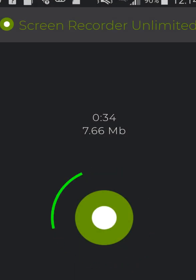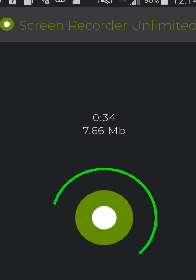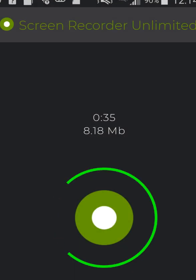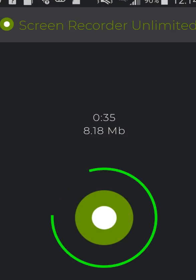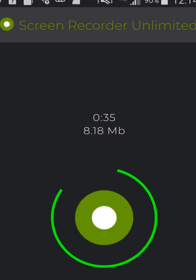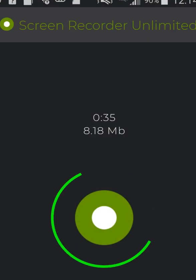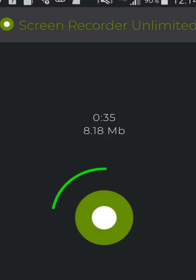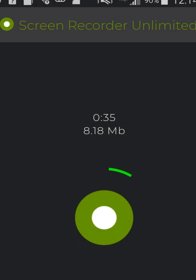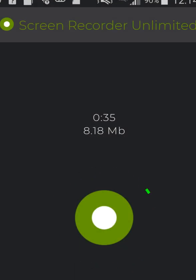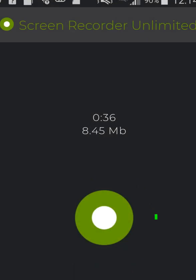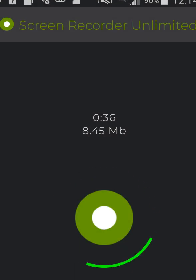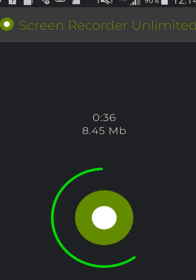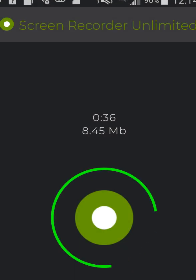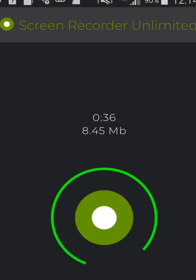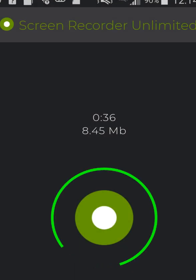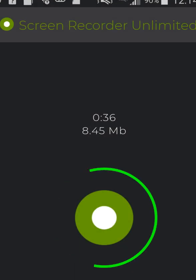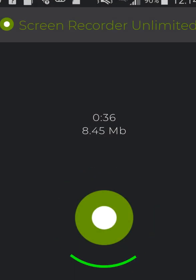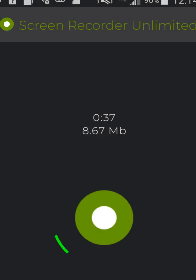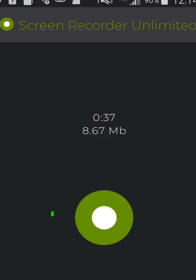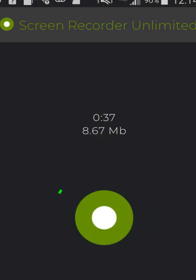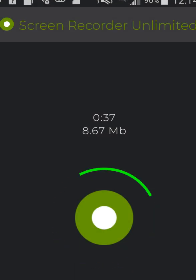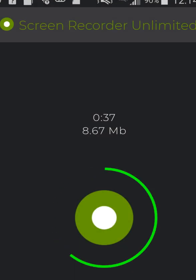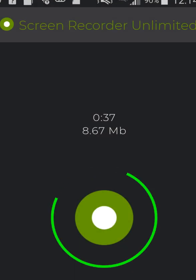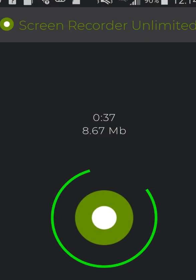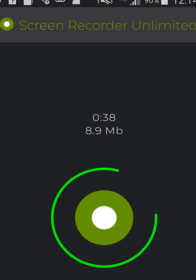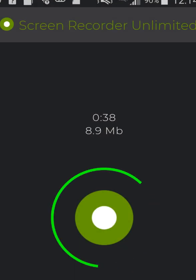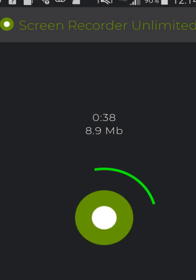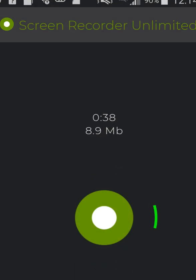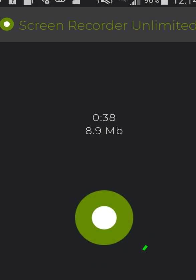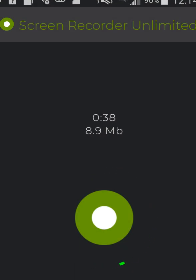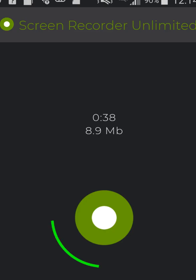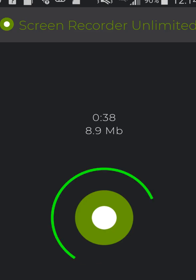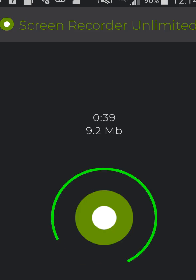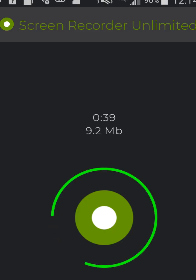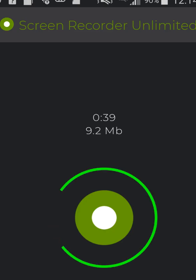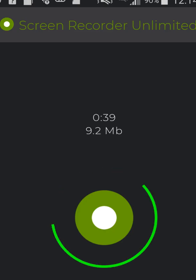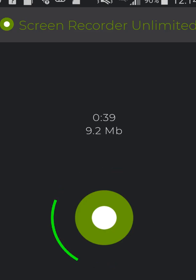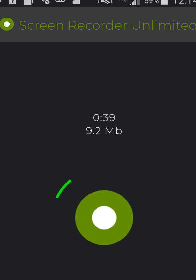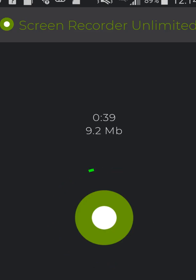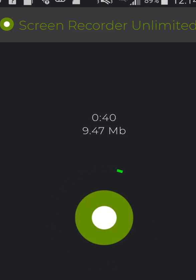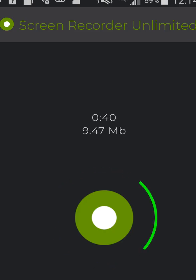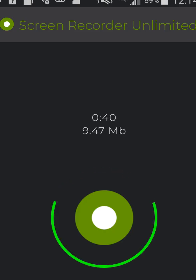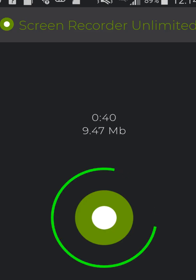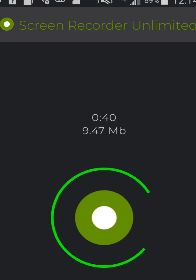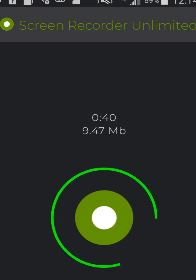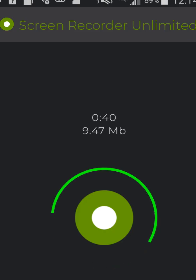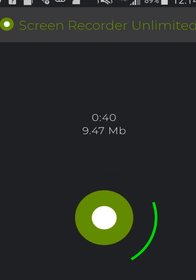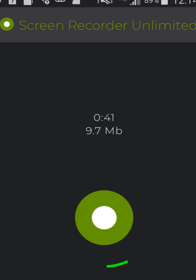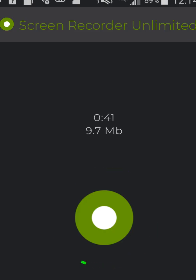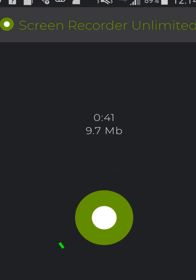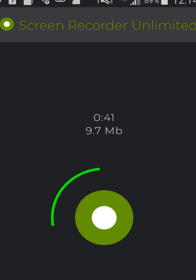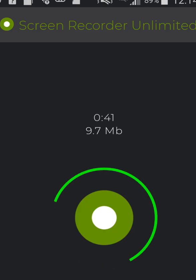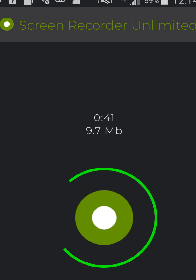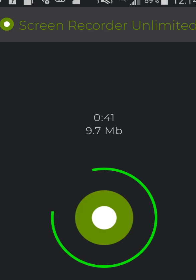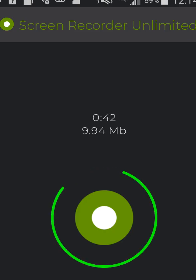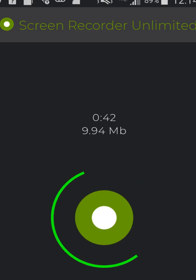and to find confidence in your own knowledge and